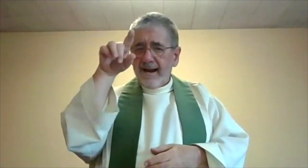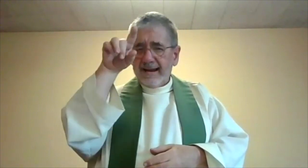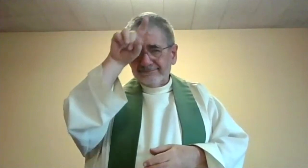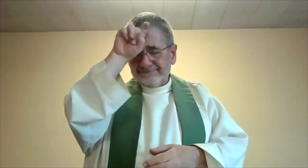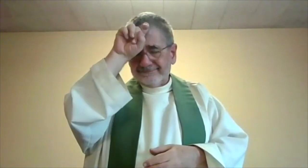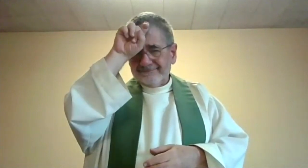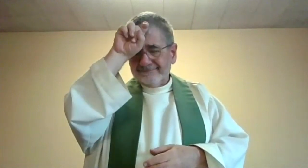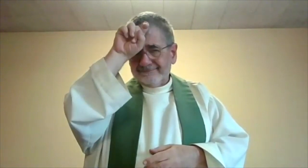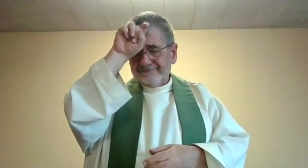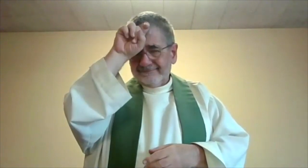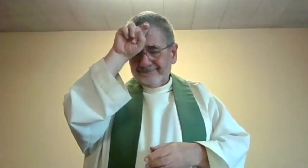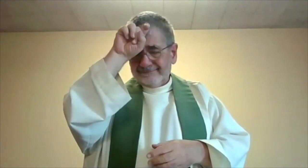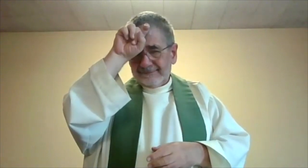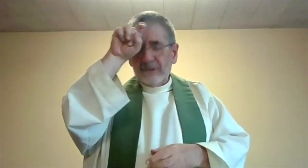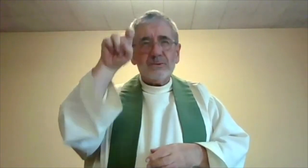I'm always puzzled.